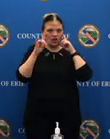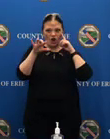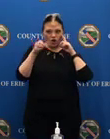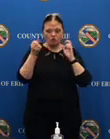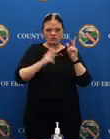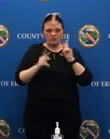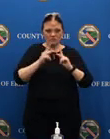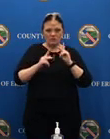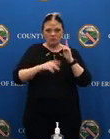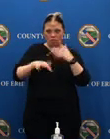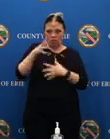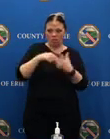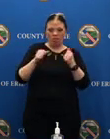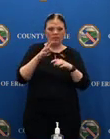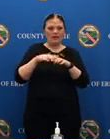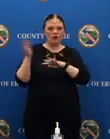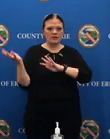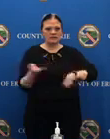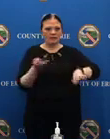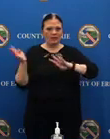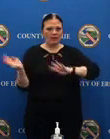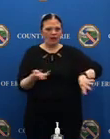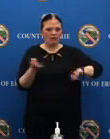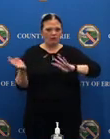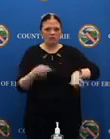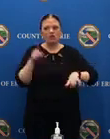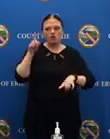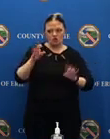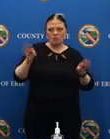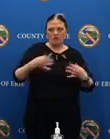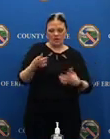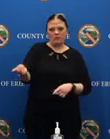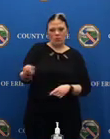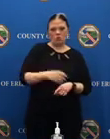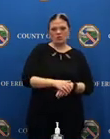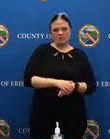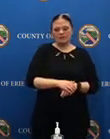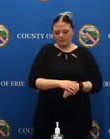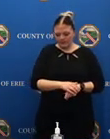potentially at a time working on an assembly line, they should be providing these.